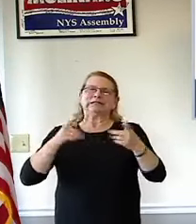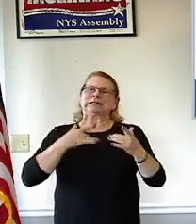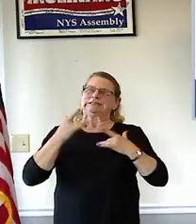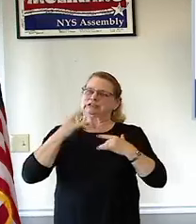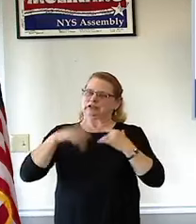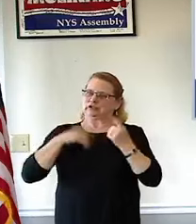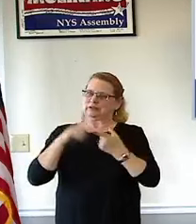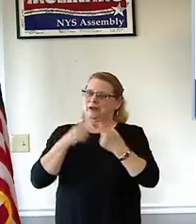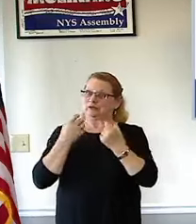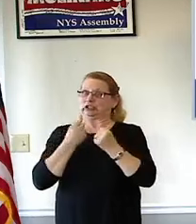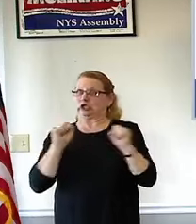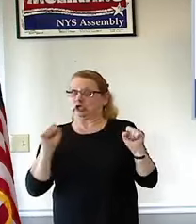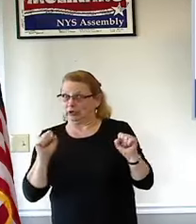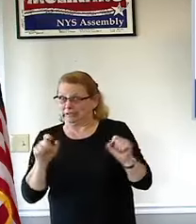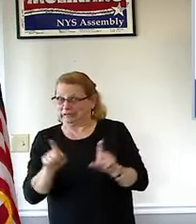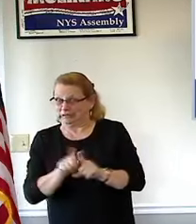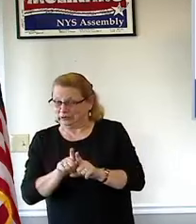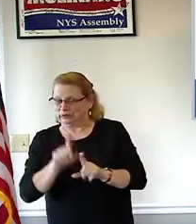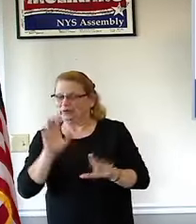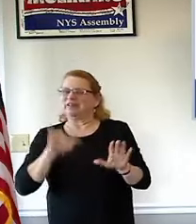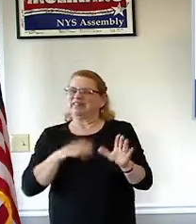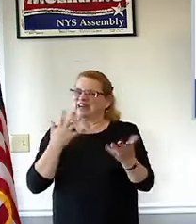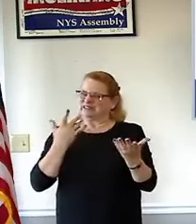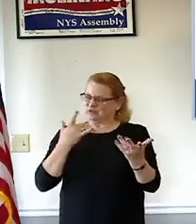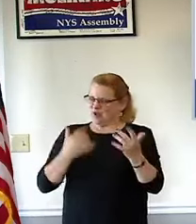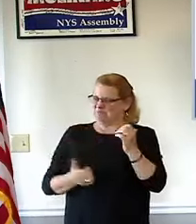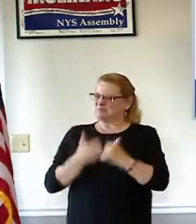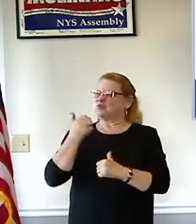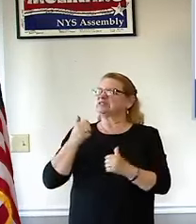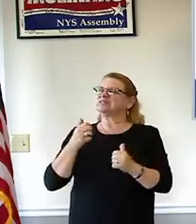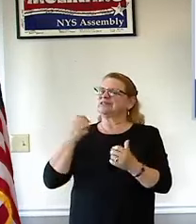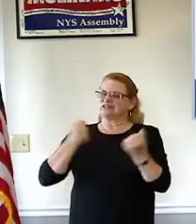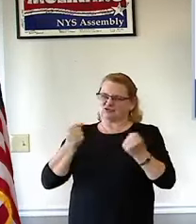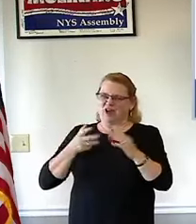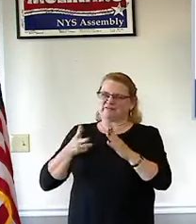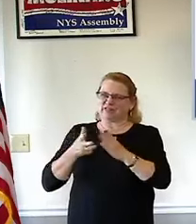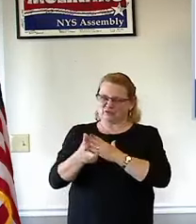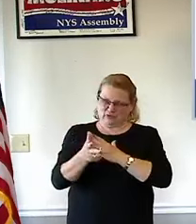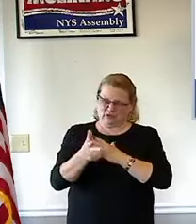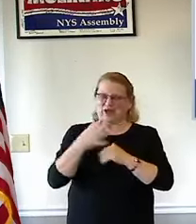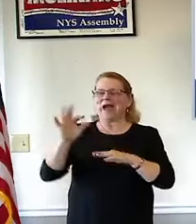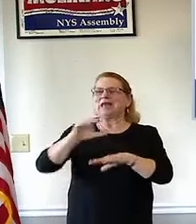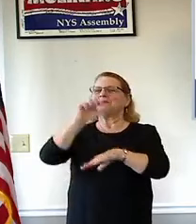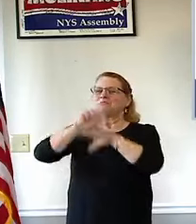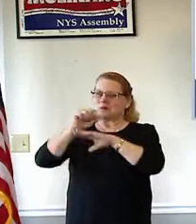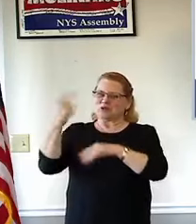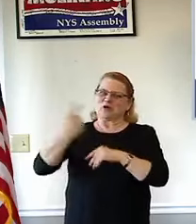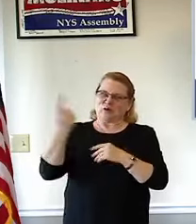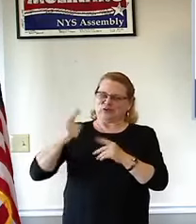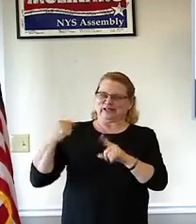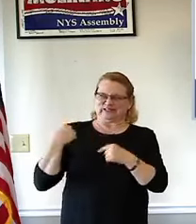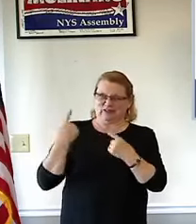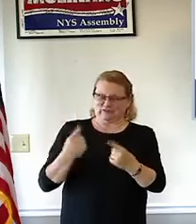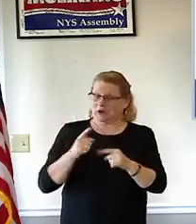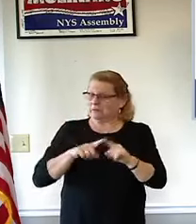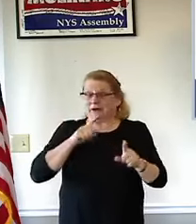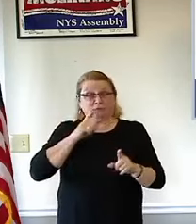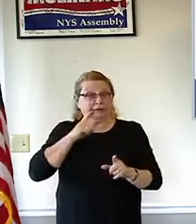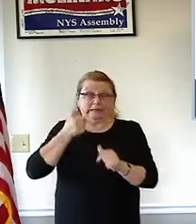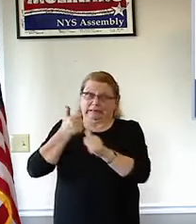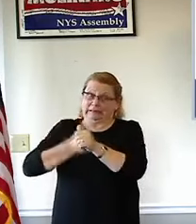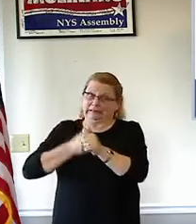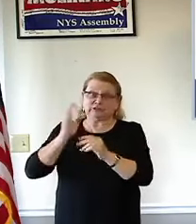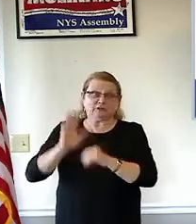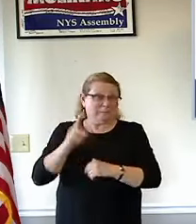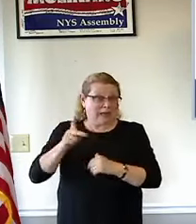security. So that's why they've been using mostly the drive-thrus and appointments only at this time. Okay. But it is up to the individual banks, is